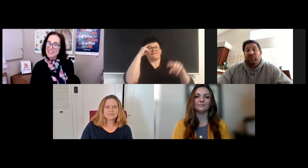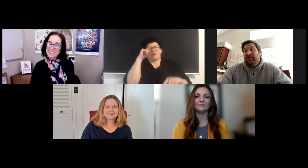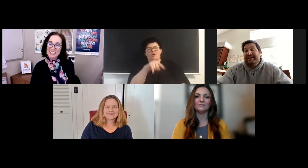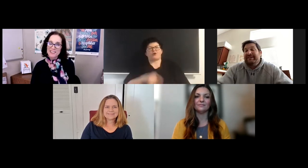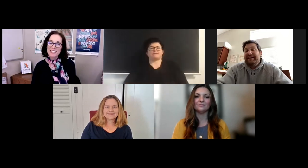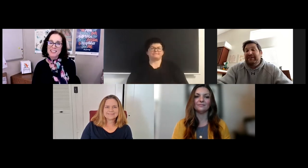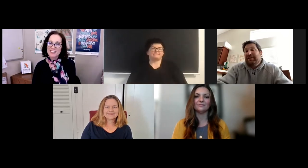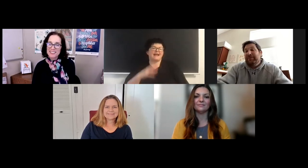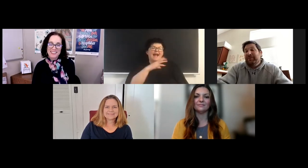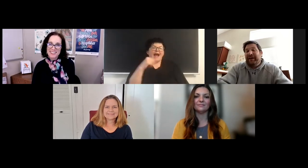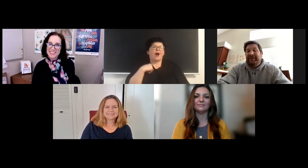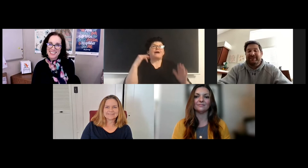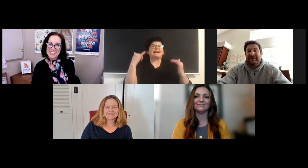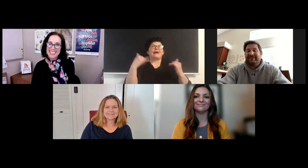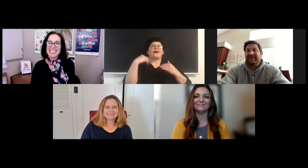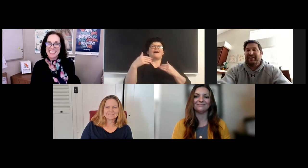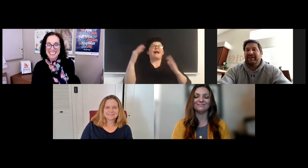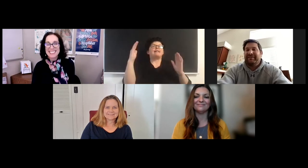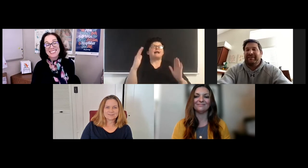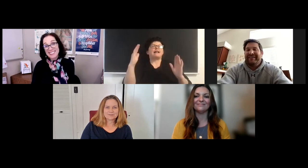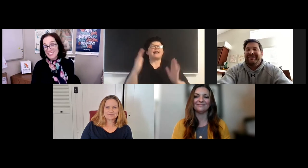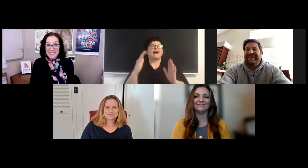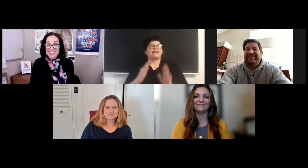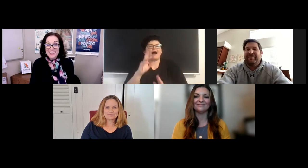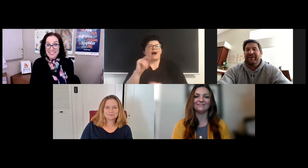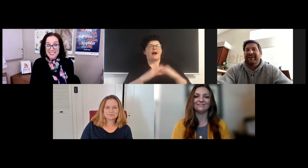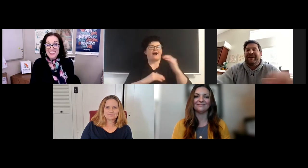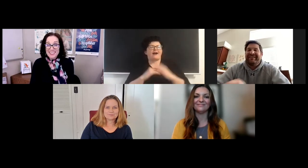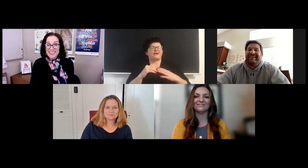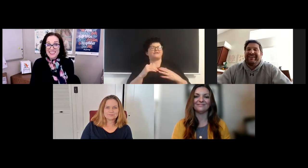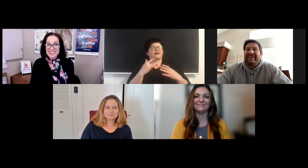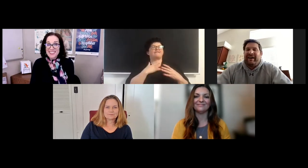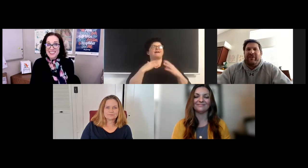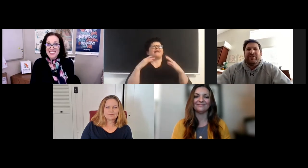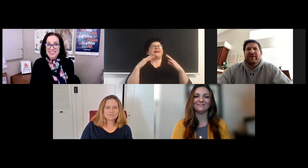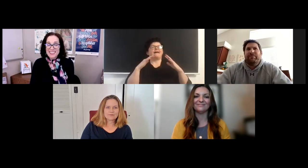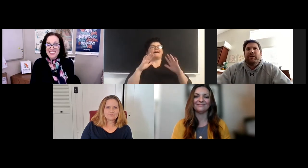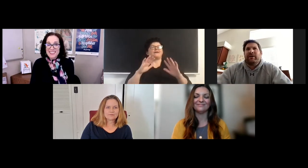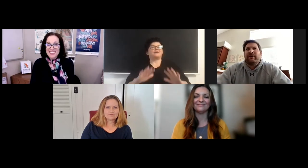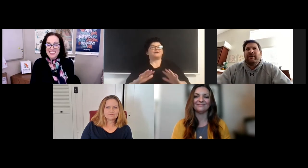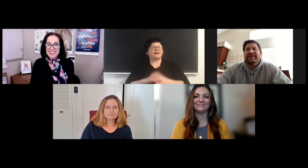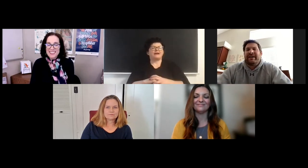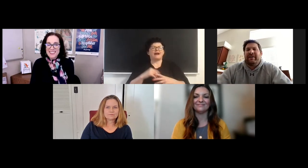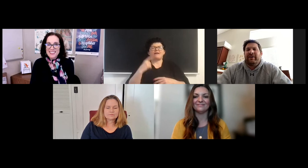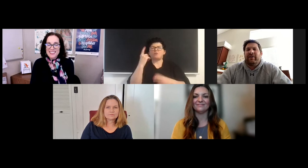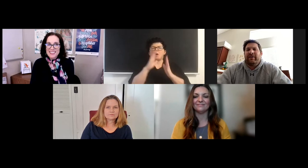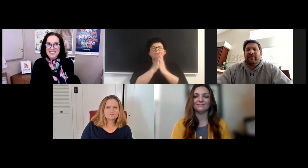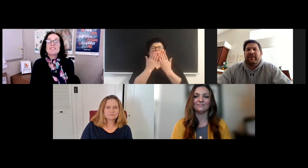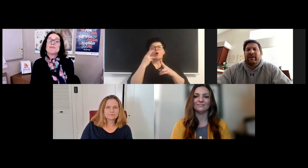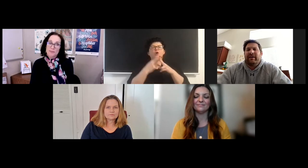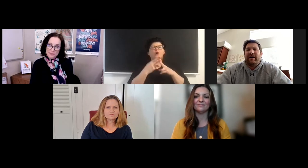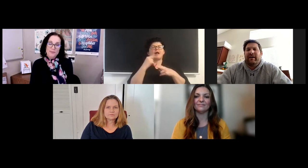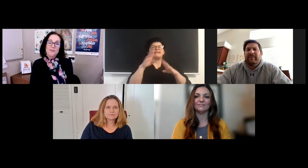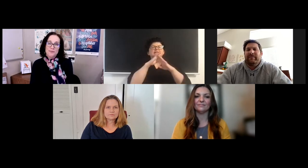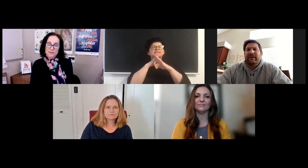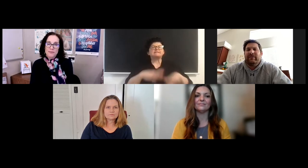Great. And we're less and less uncomfortable now. It's something. There's a book called The Silent Garden